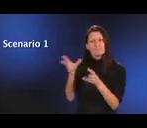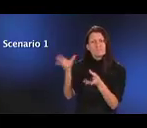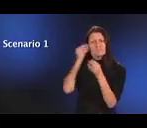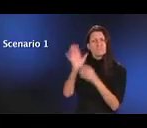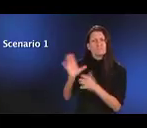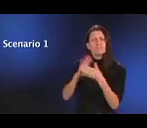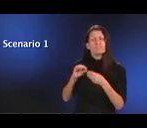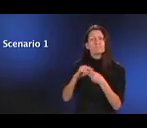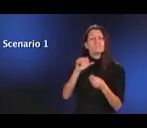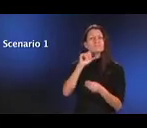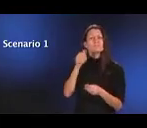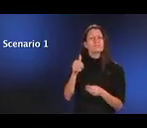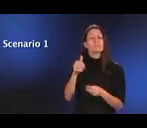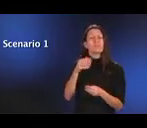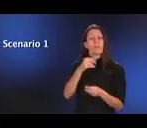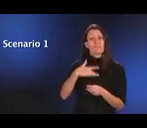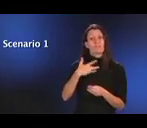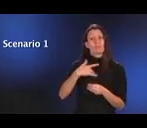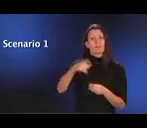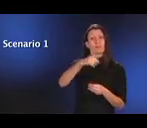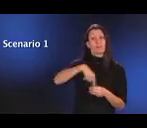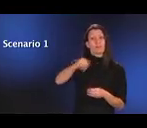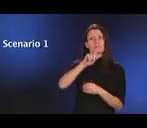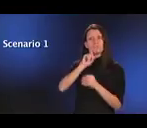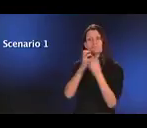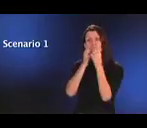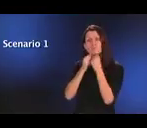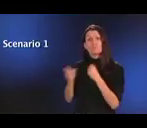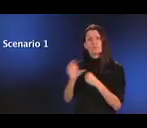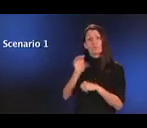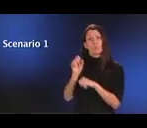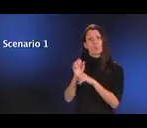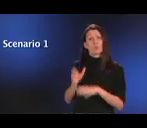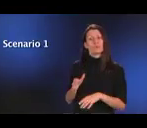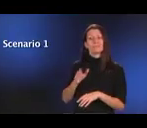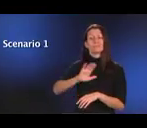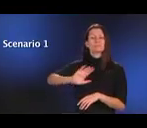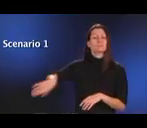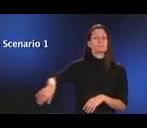And as a coworker, she is being ignored, not valued.